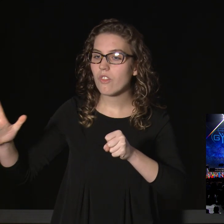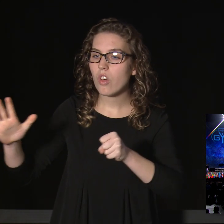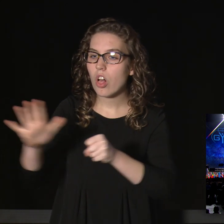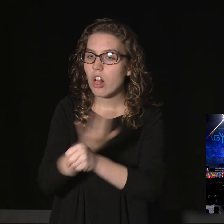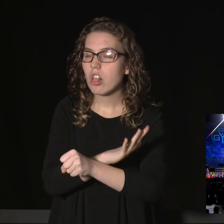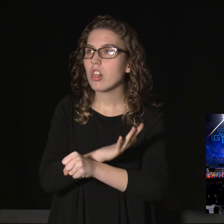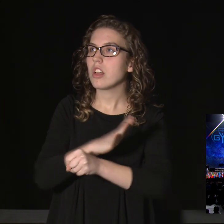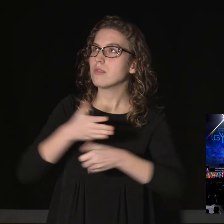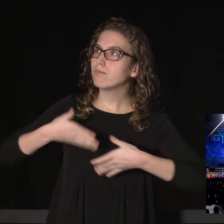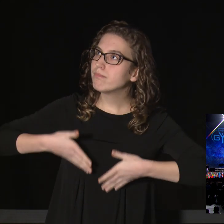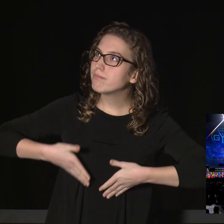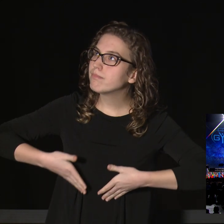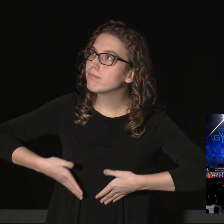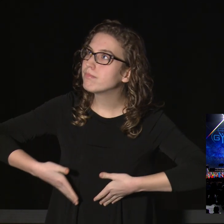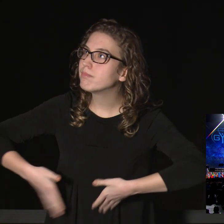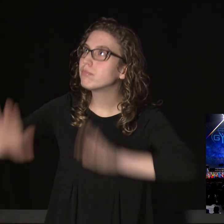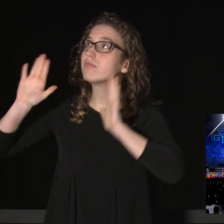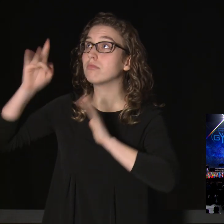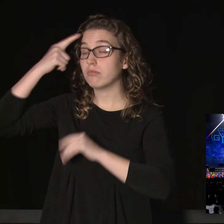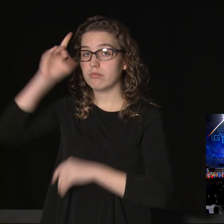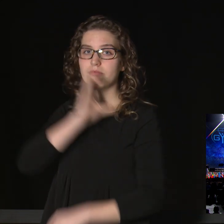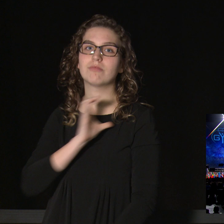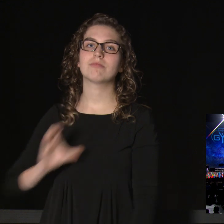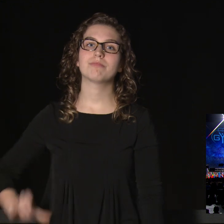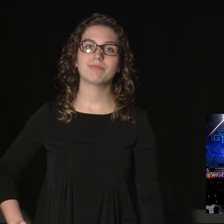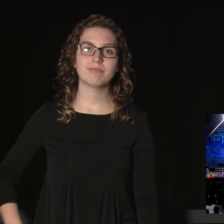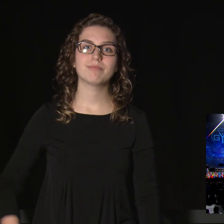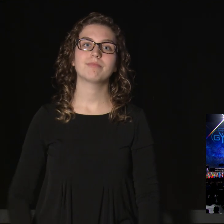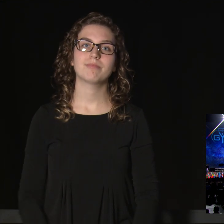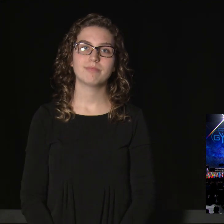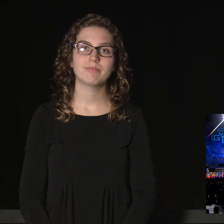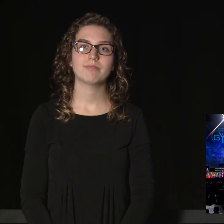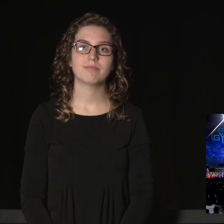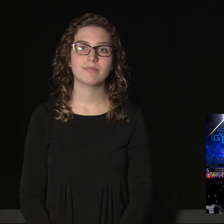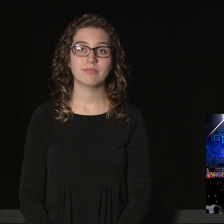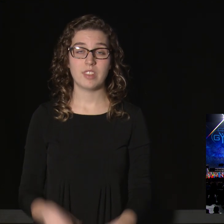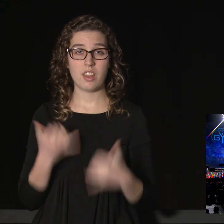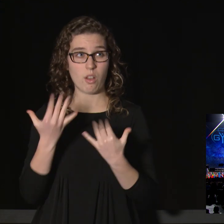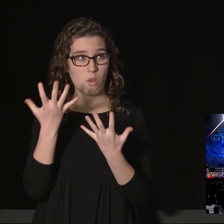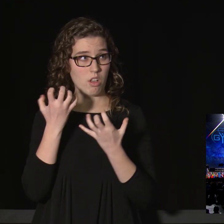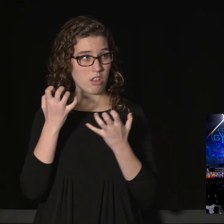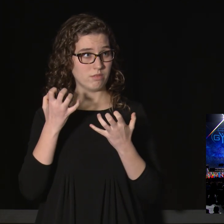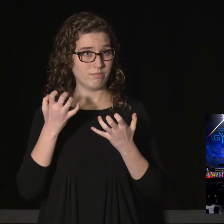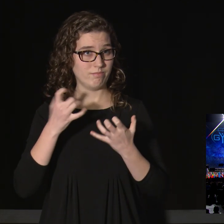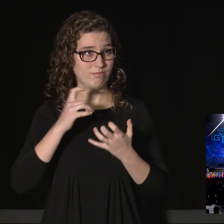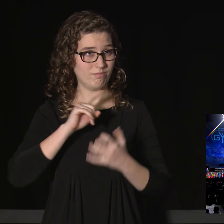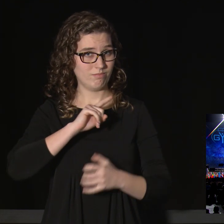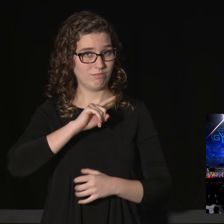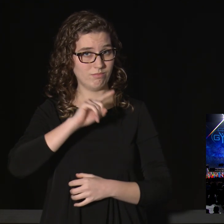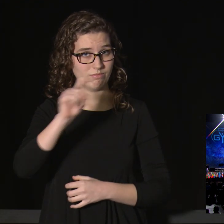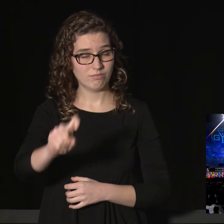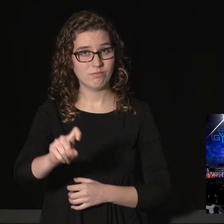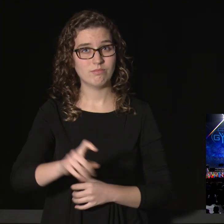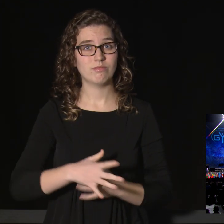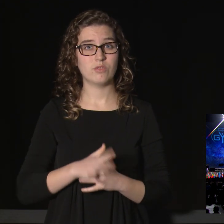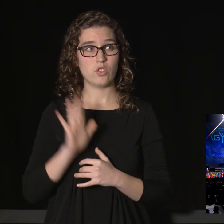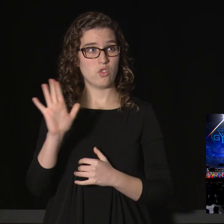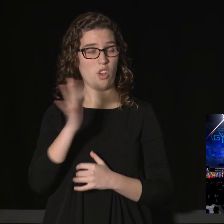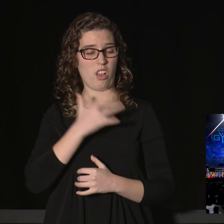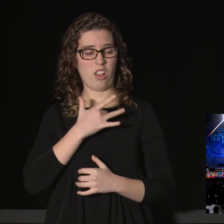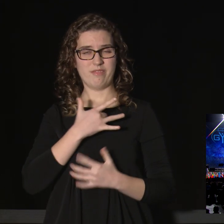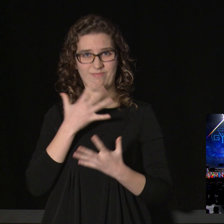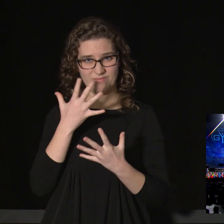on the line for the Lord Jesus Christ. Now I want to ask you, if that's your heart's desire,